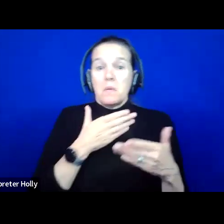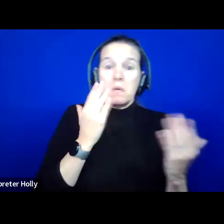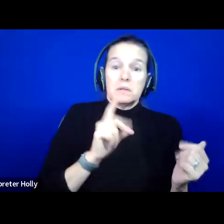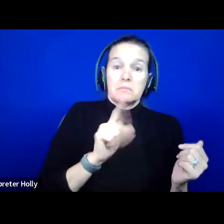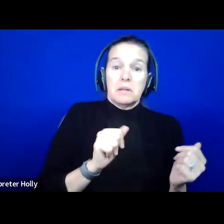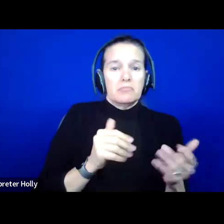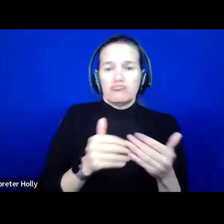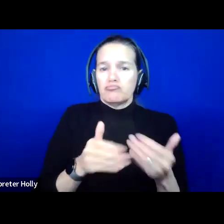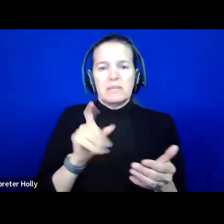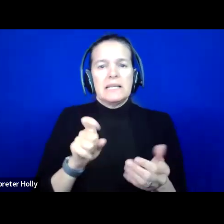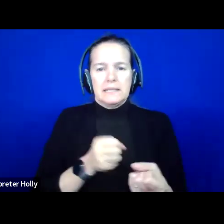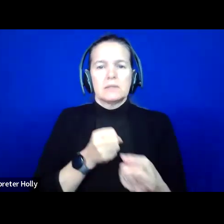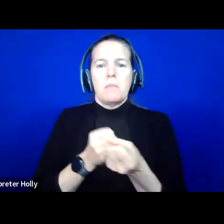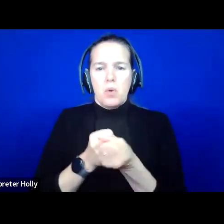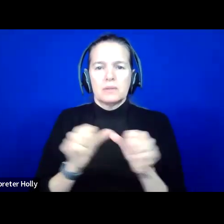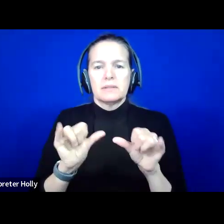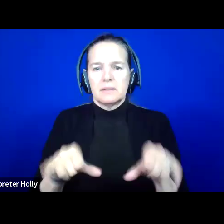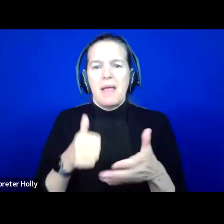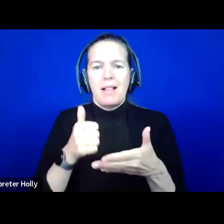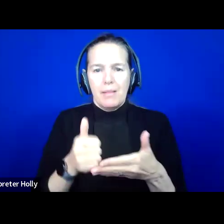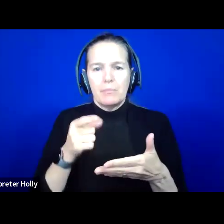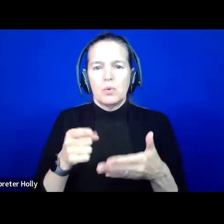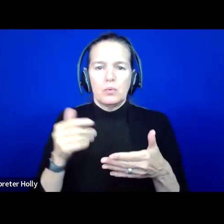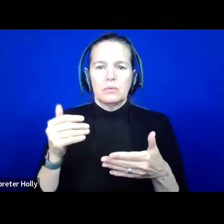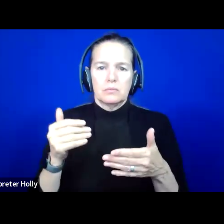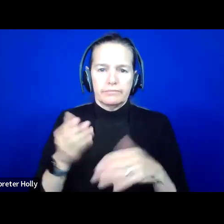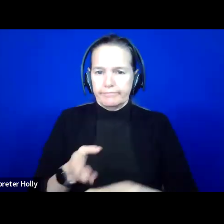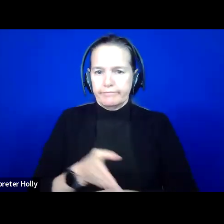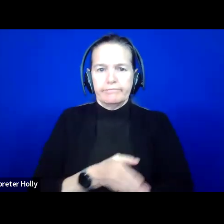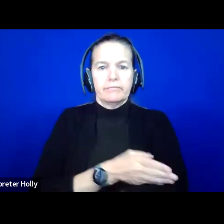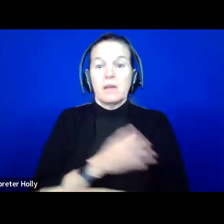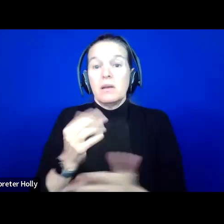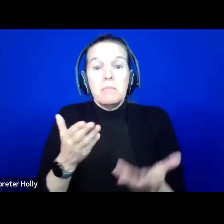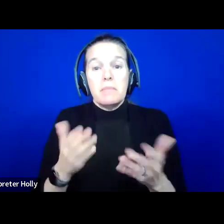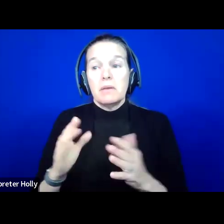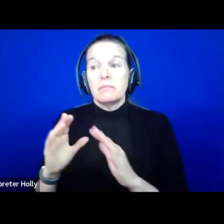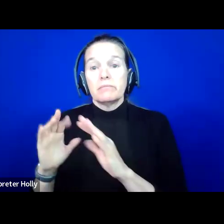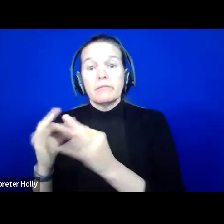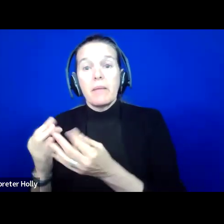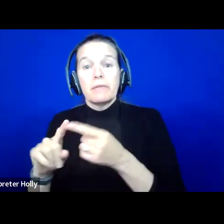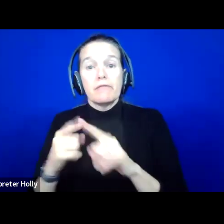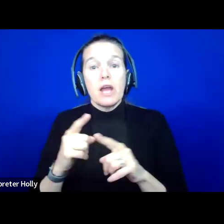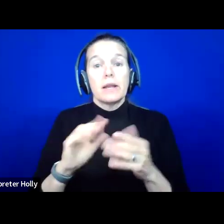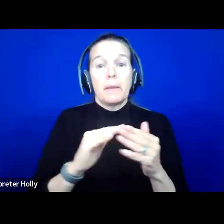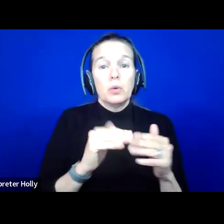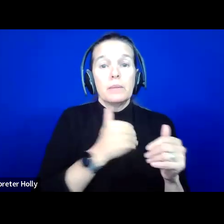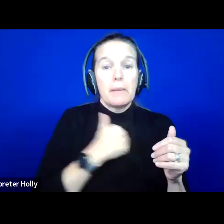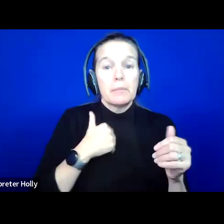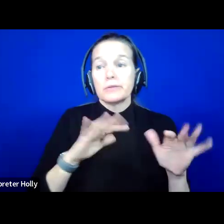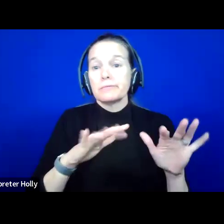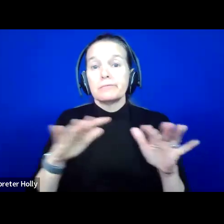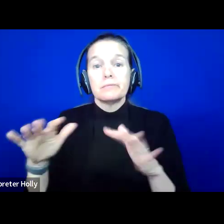a support system to help you move forward. That can be a combination of family, friends, and community members. It can be